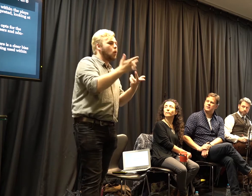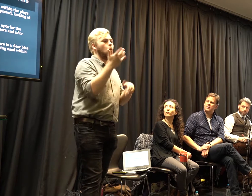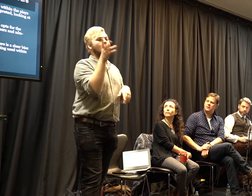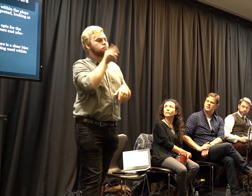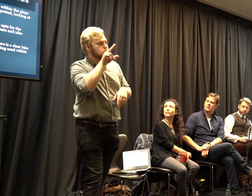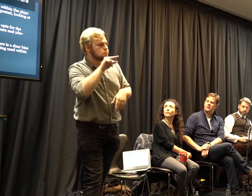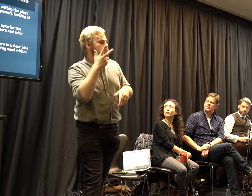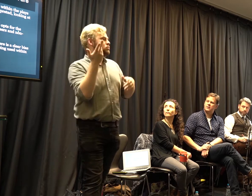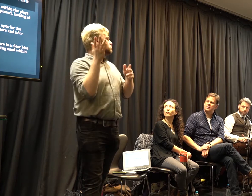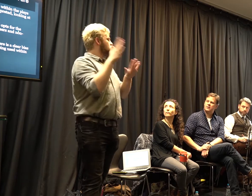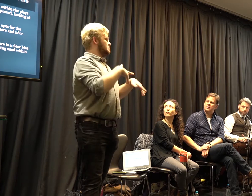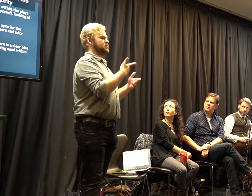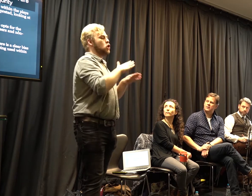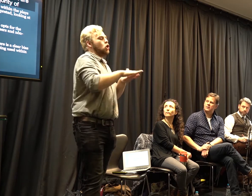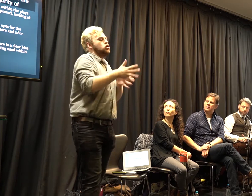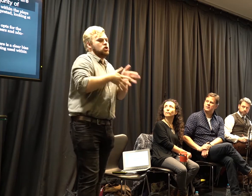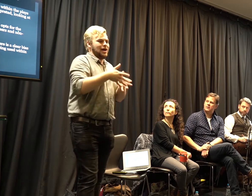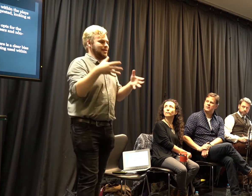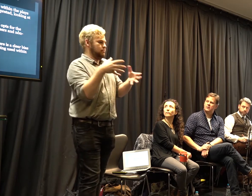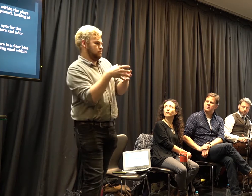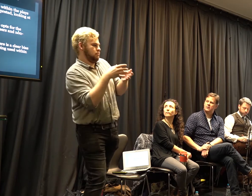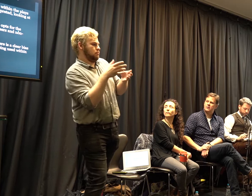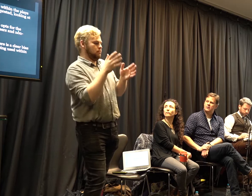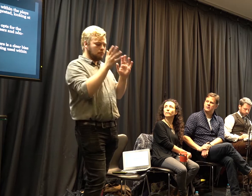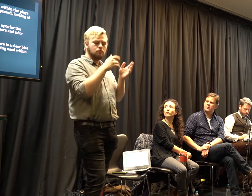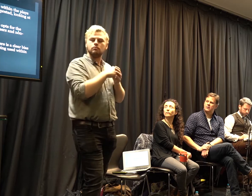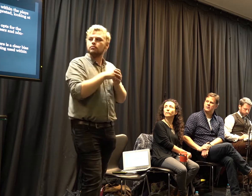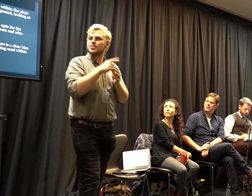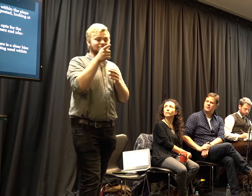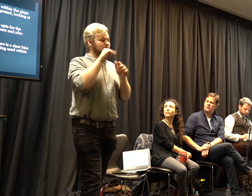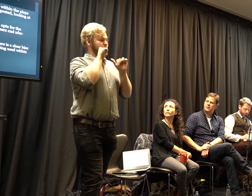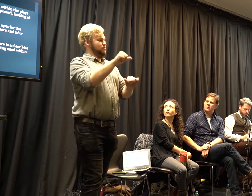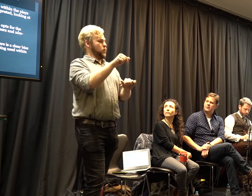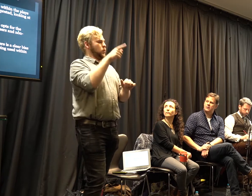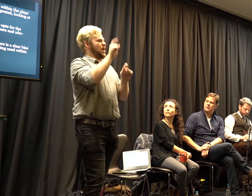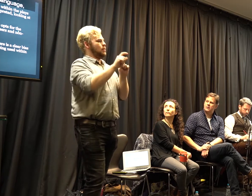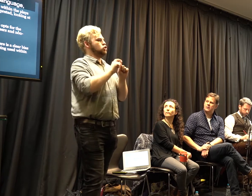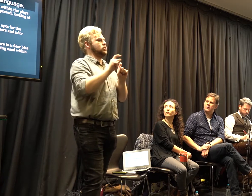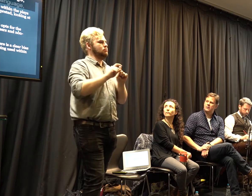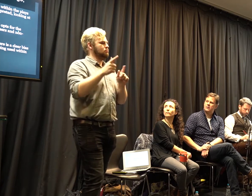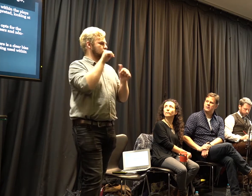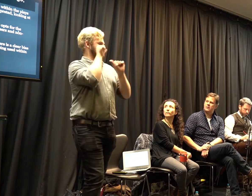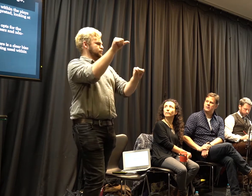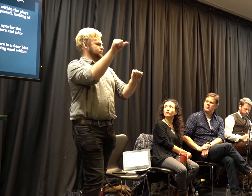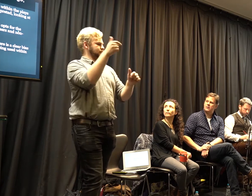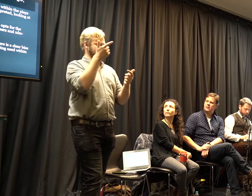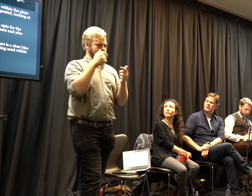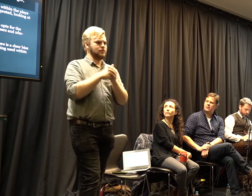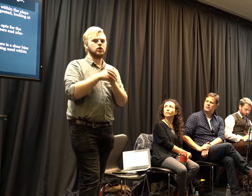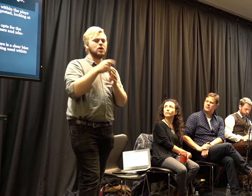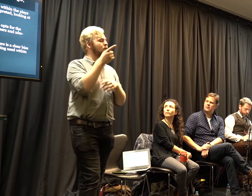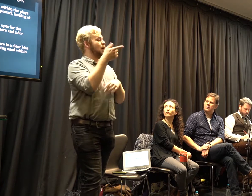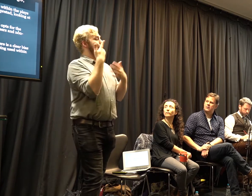The majority of people who did not state BSL as their first language, who said that they were SSE users